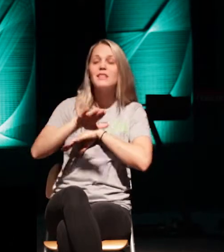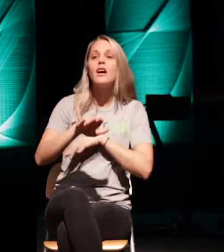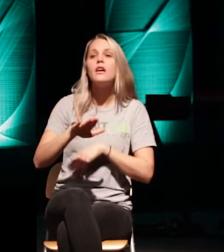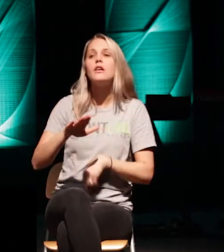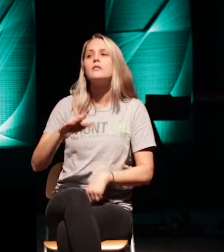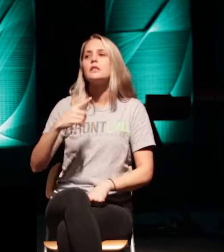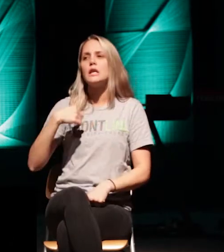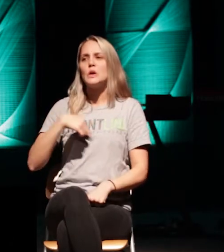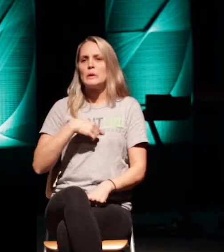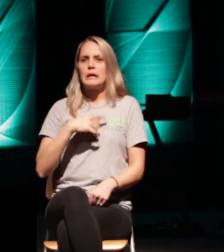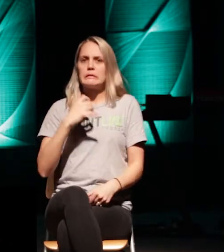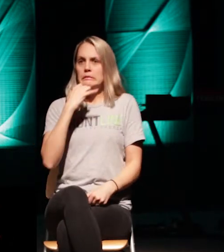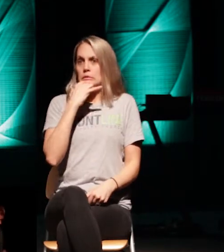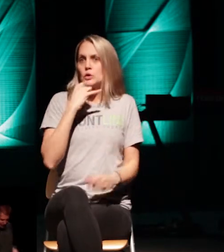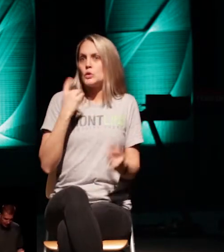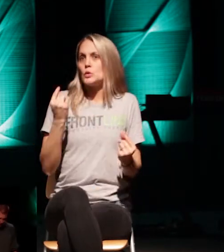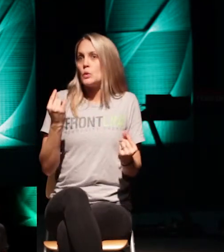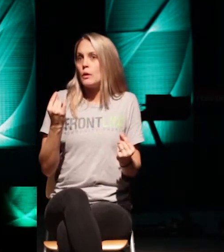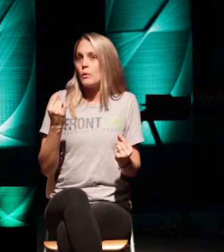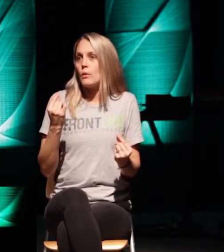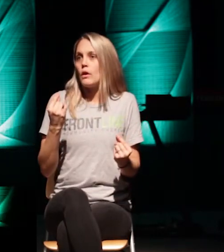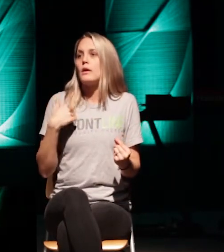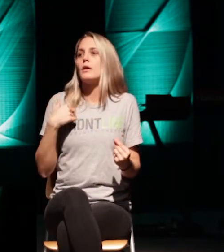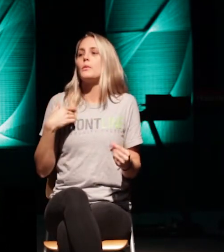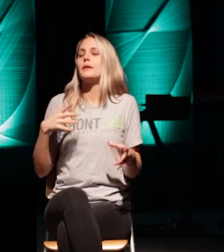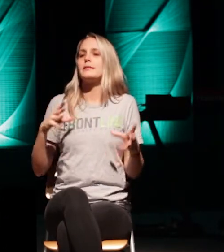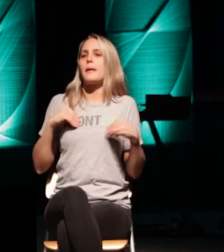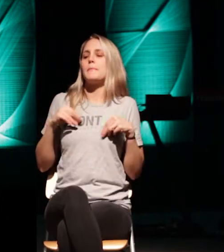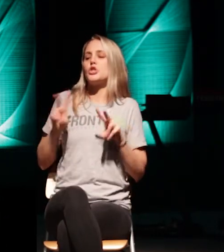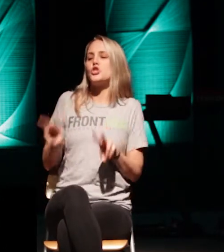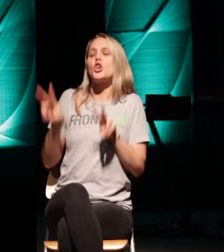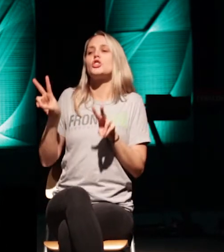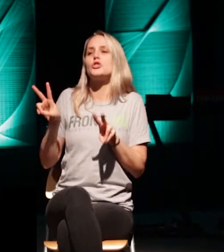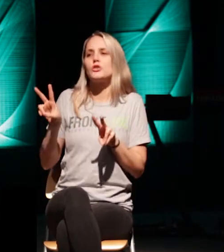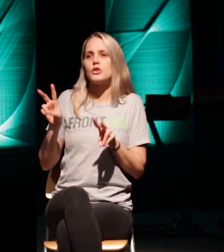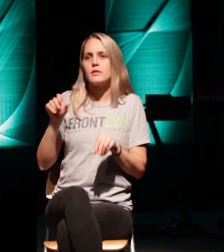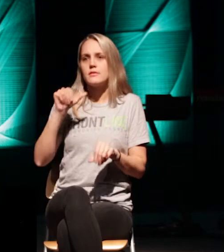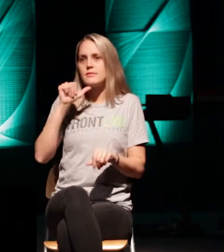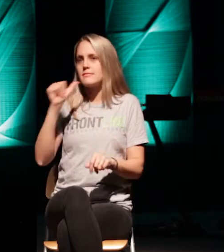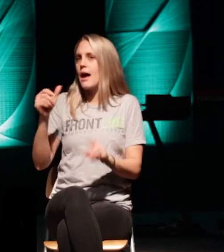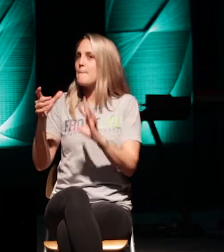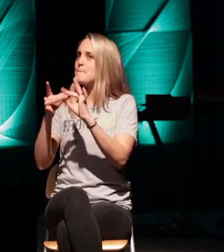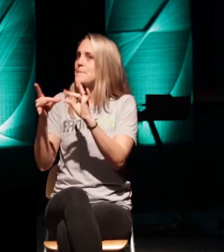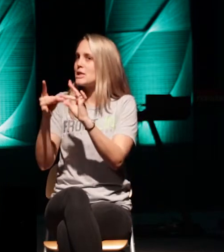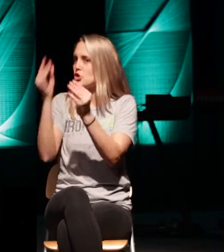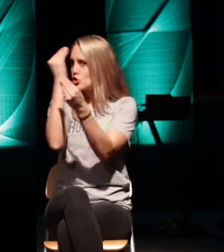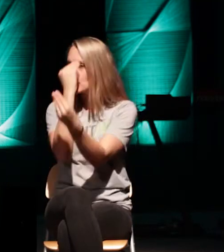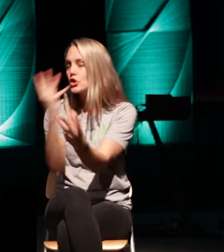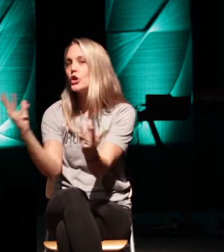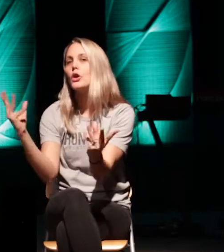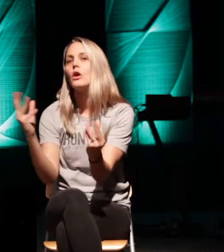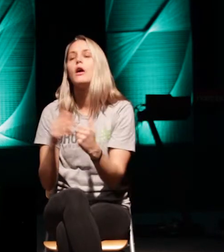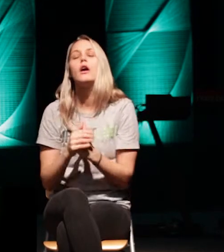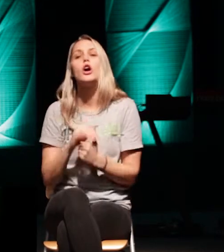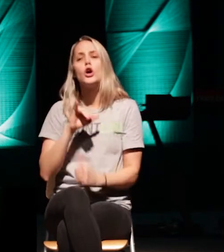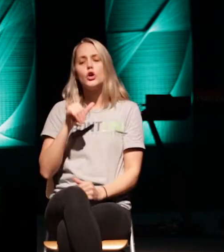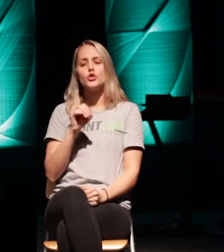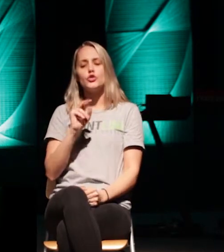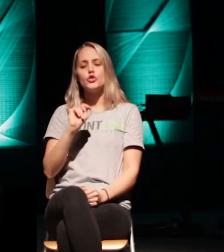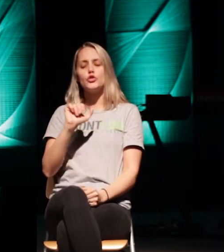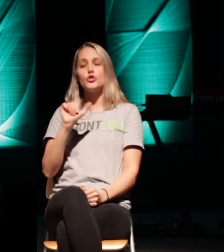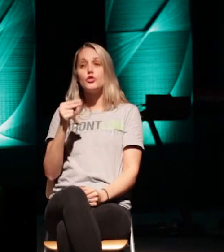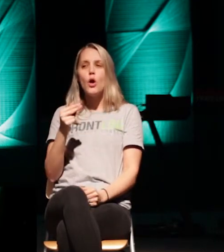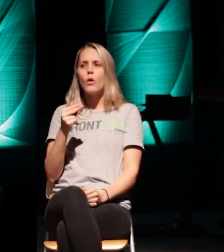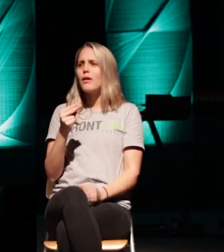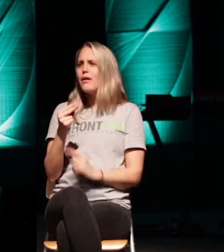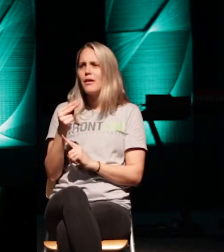hat of judge and not of messenger. Here's what Jonah can't wrestle with. Jonah can't understand how God can be both on his